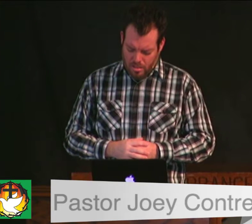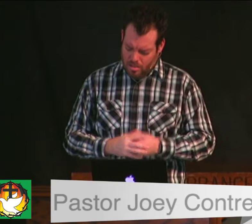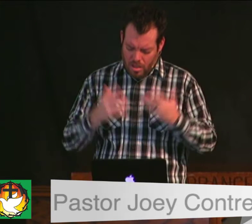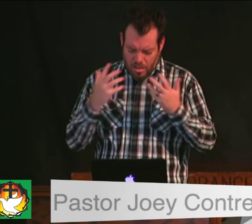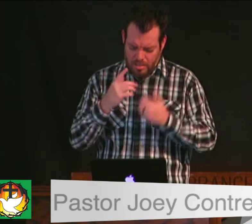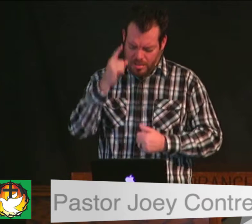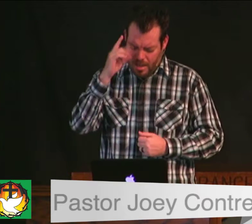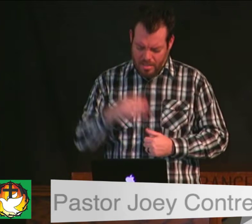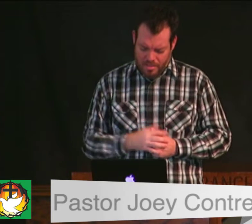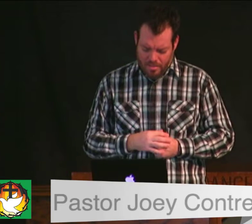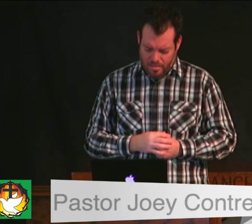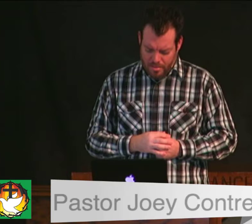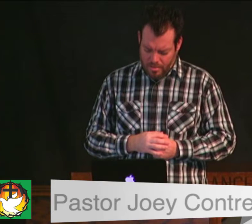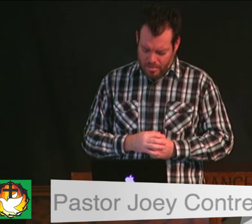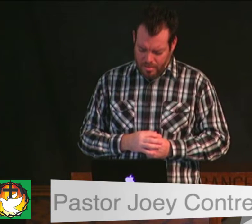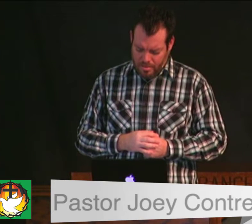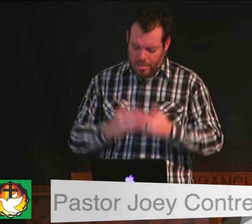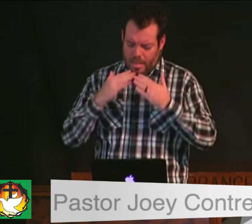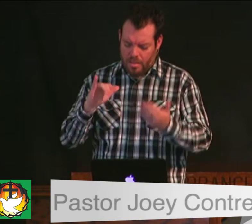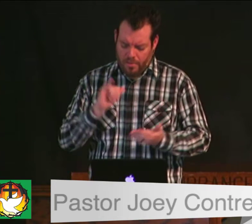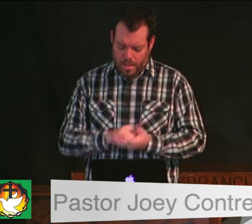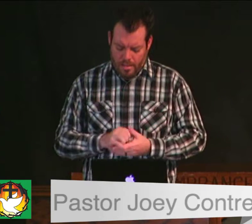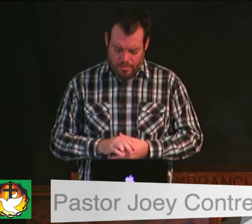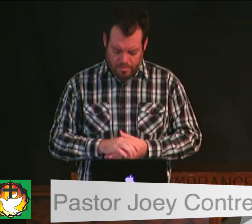You're an awesome God. I thank you for that.